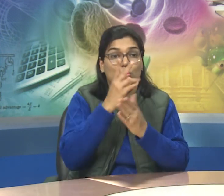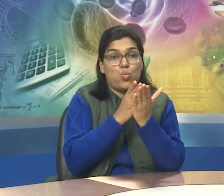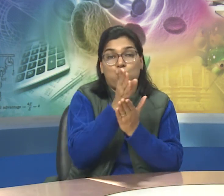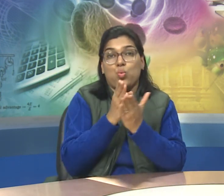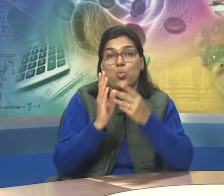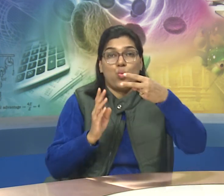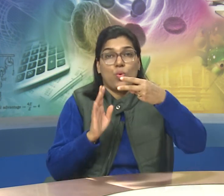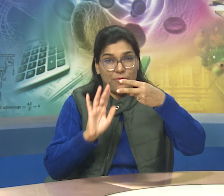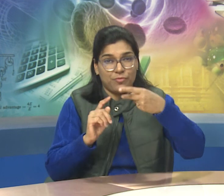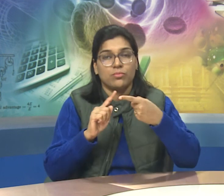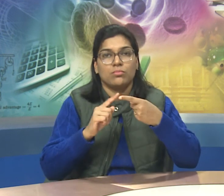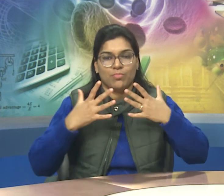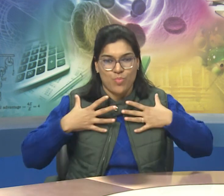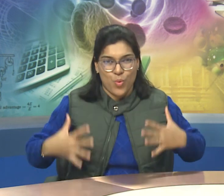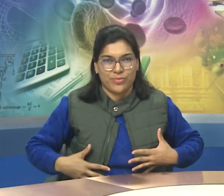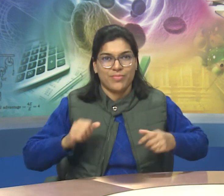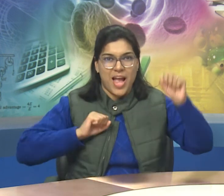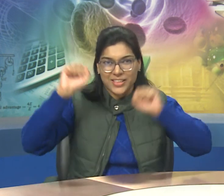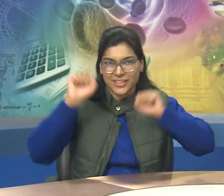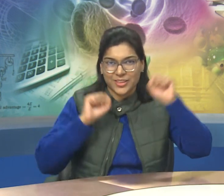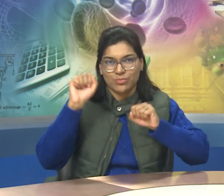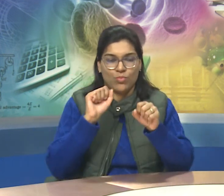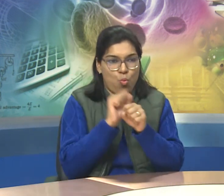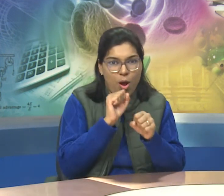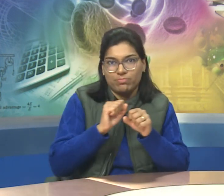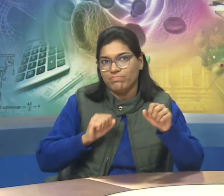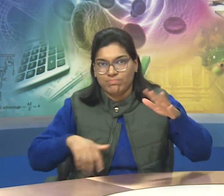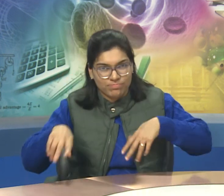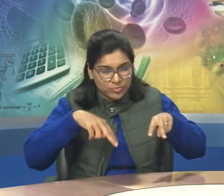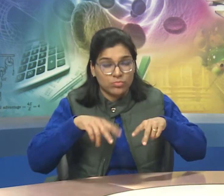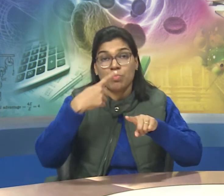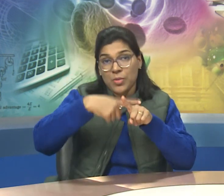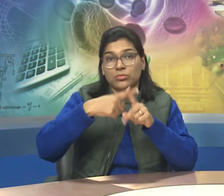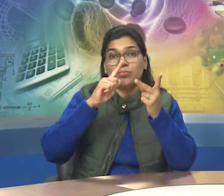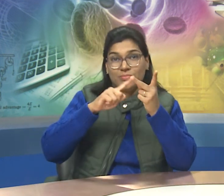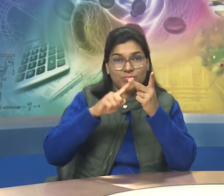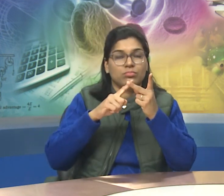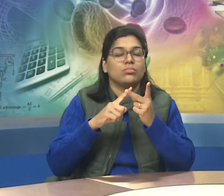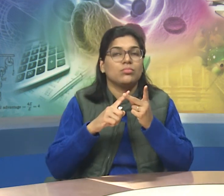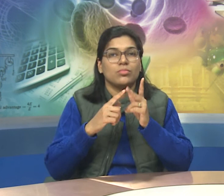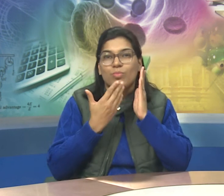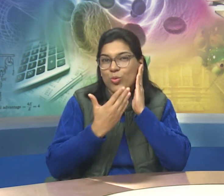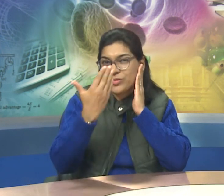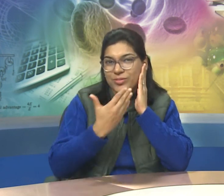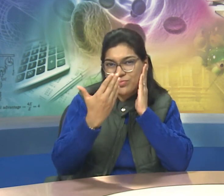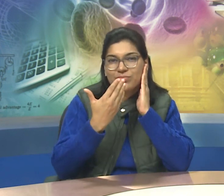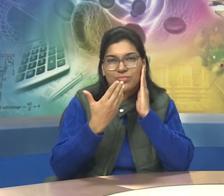Last question, mention 2 effects that physical work and listening to